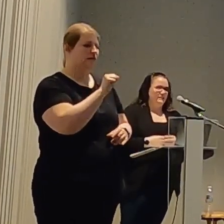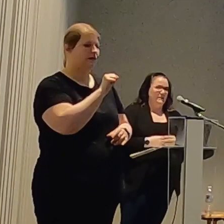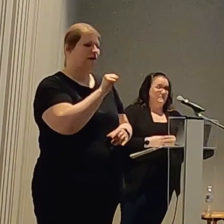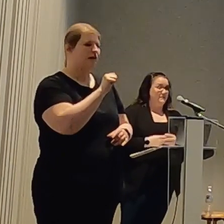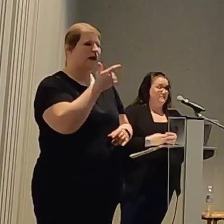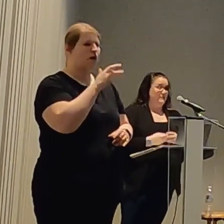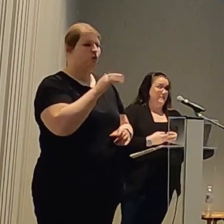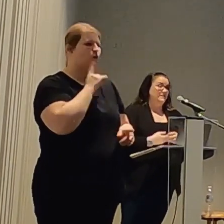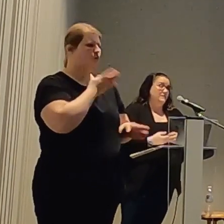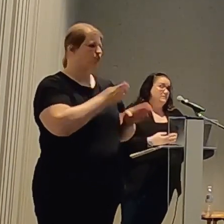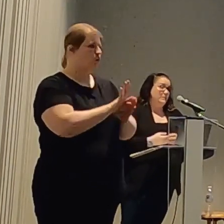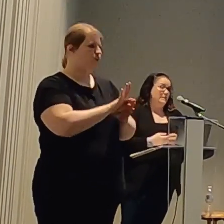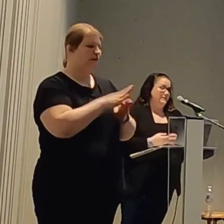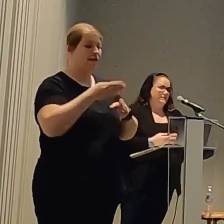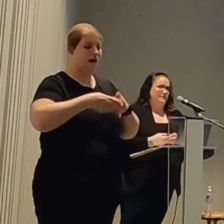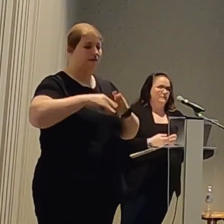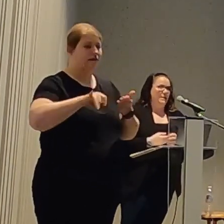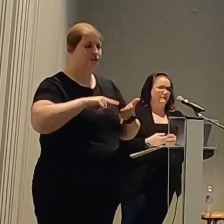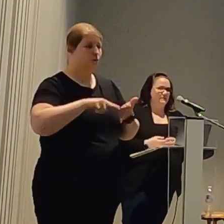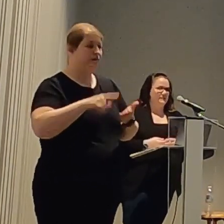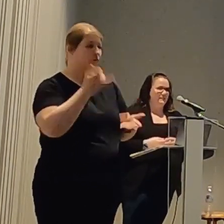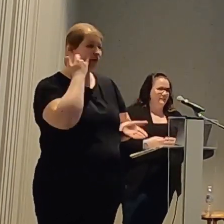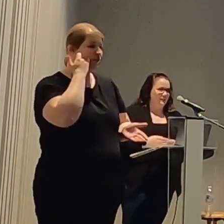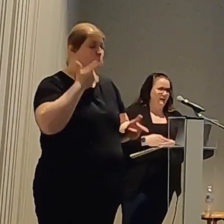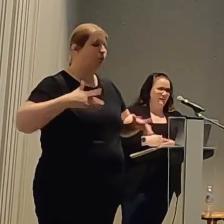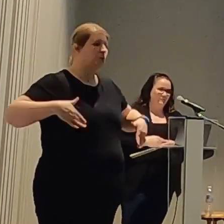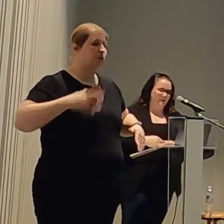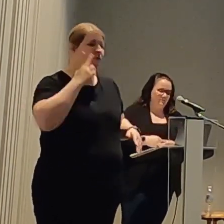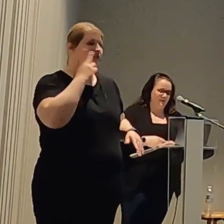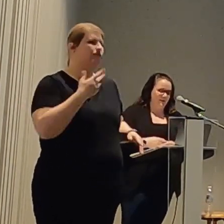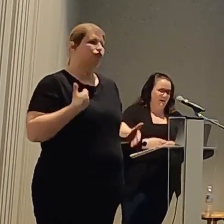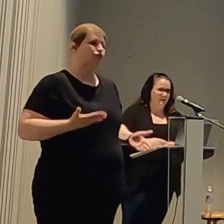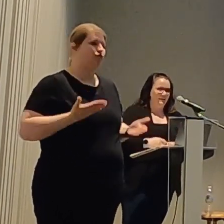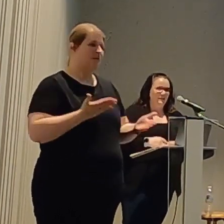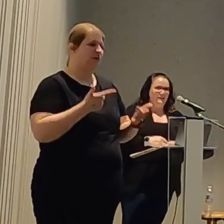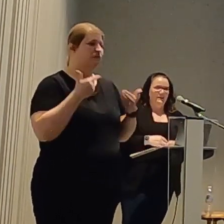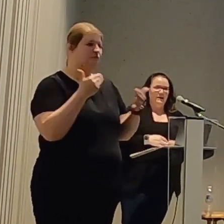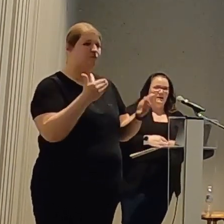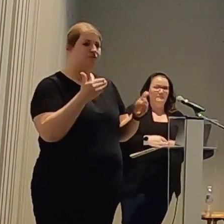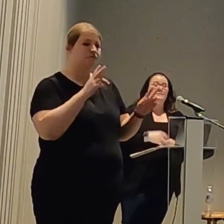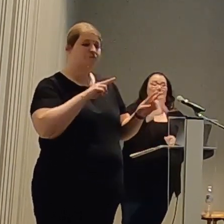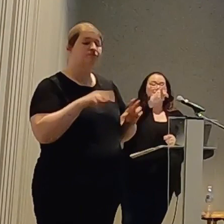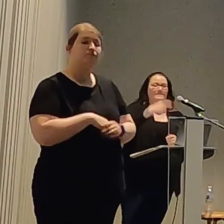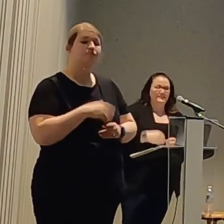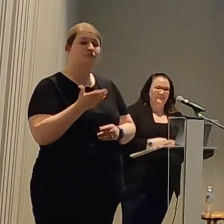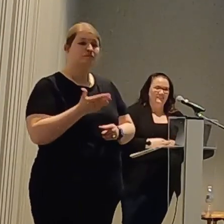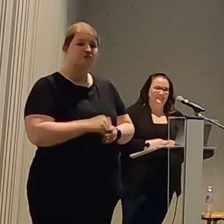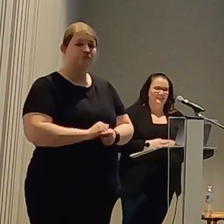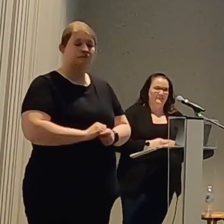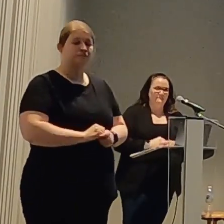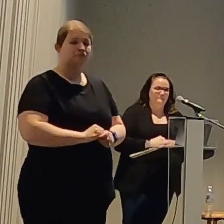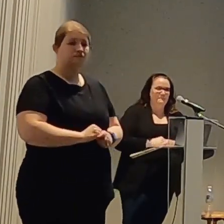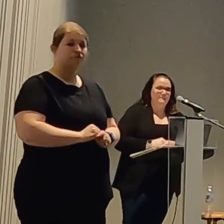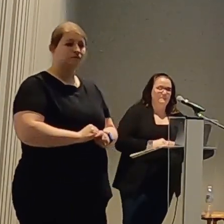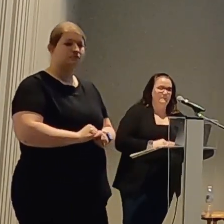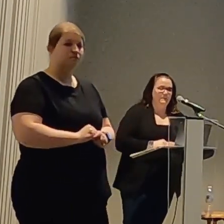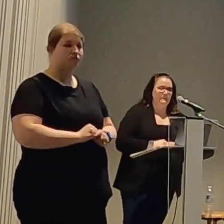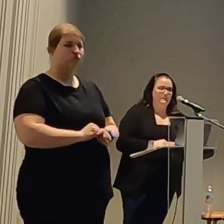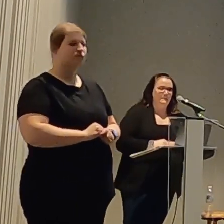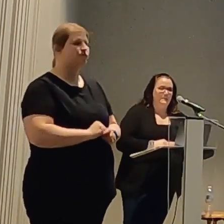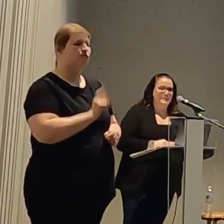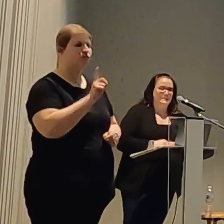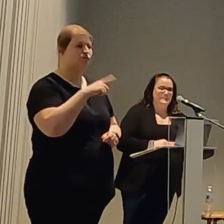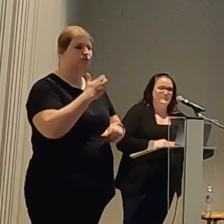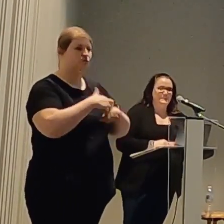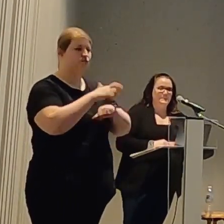closes at the end of this week, so if you haven't seen it yet, I highly recommend that. Yes? Just as a